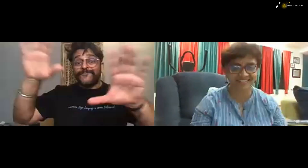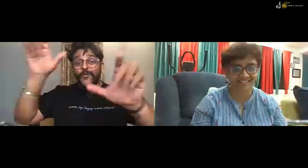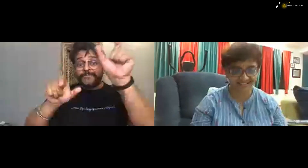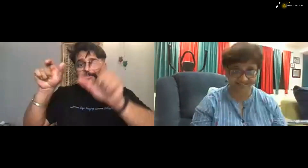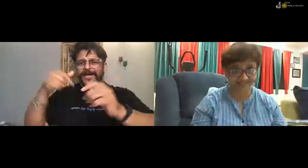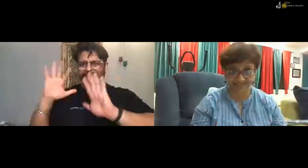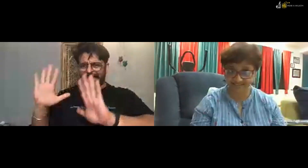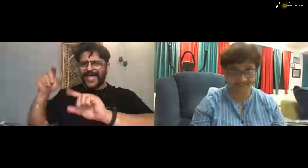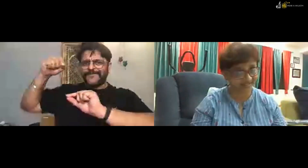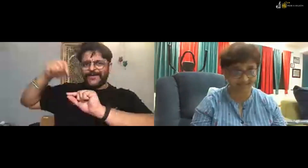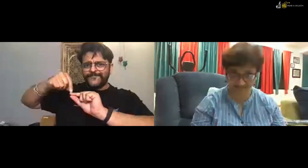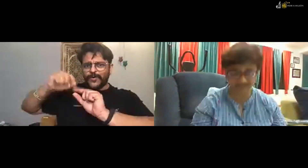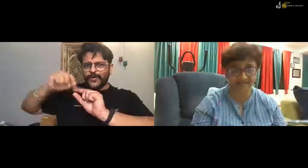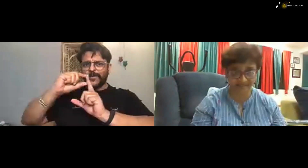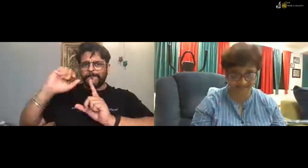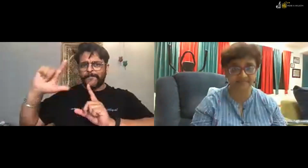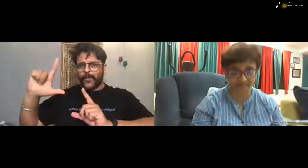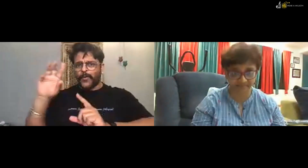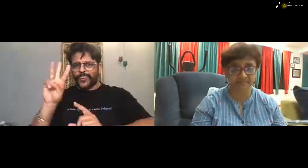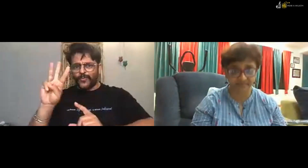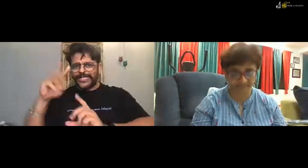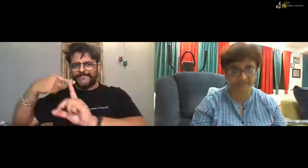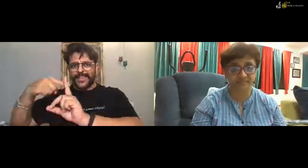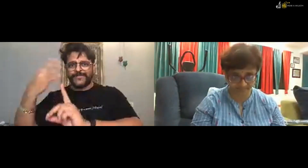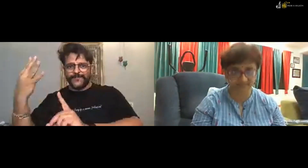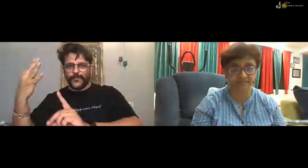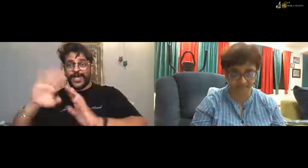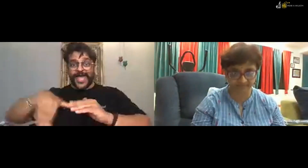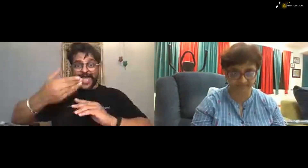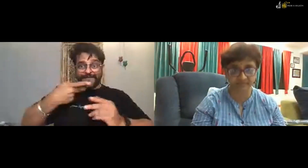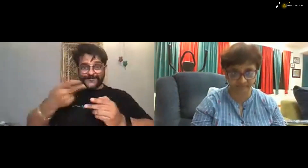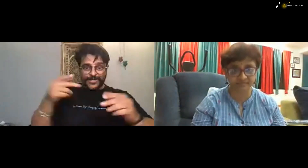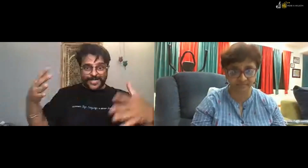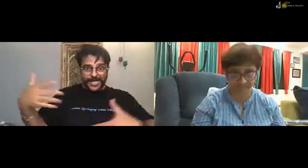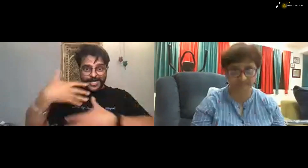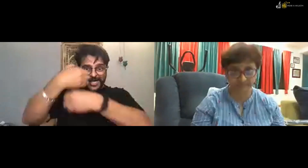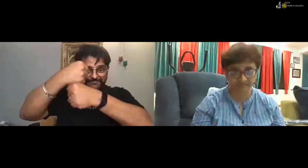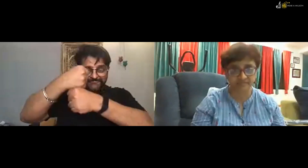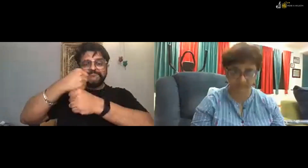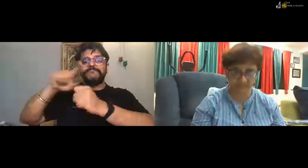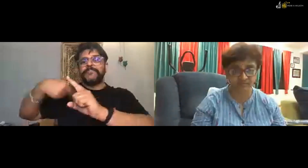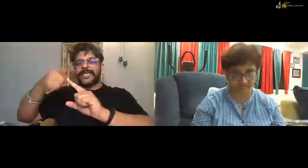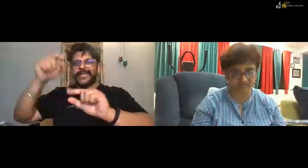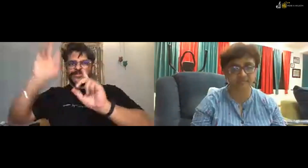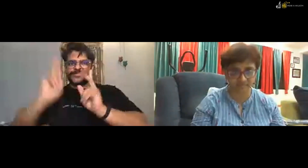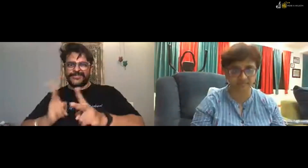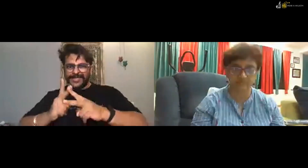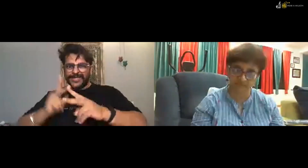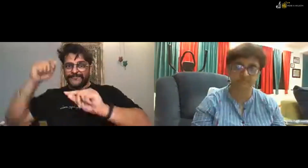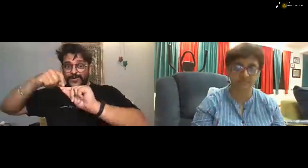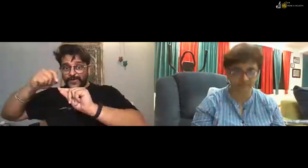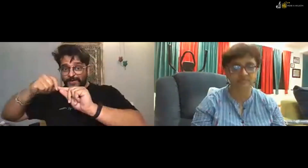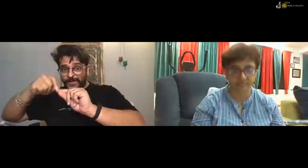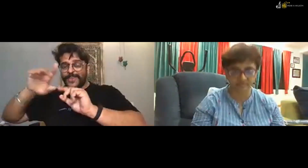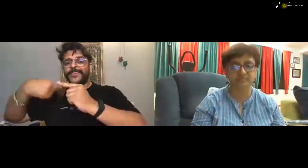Yeah. I just want to inform everyone that we do have a poll. We have 3, and after both of us have wrapped up, and